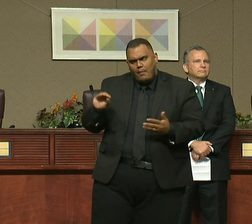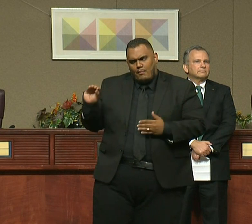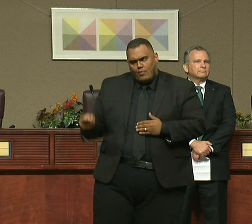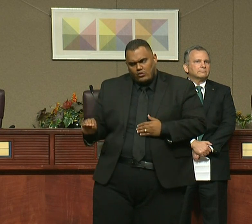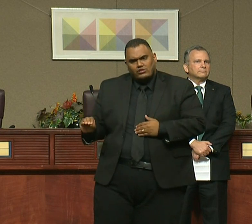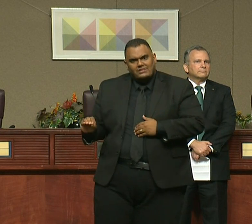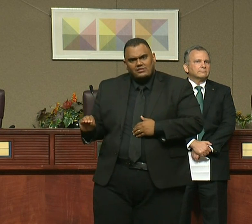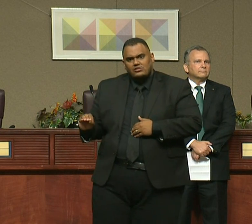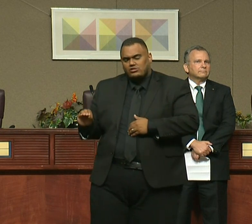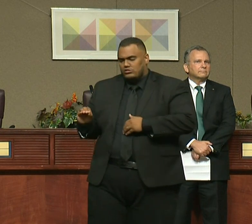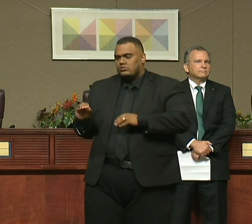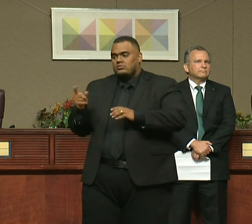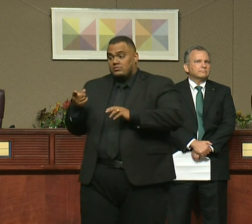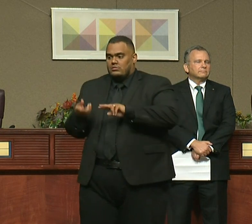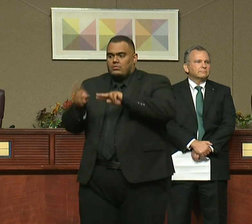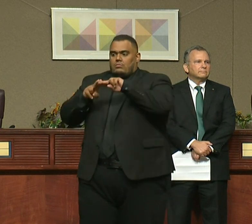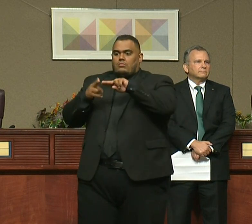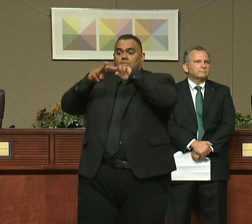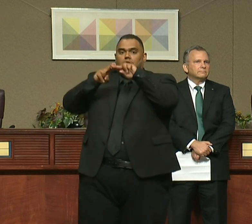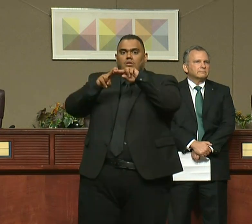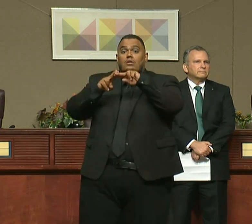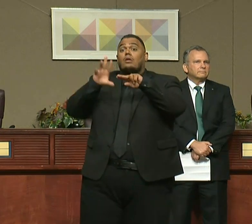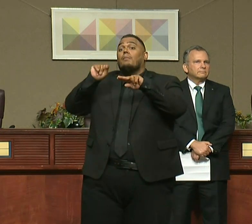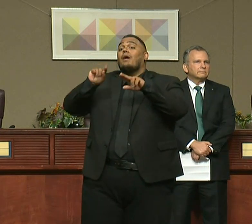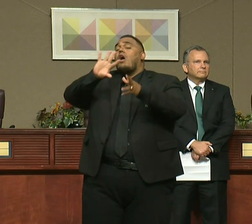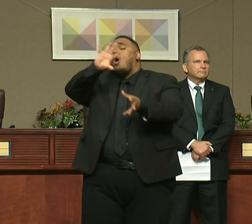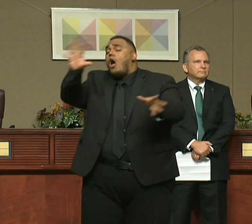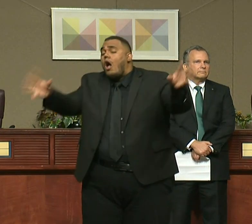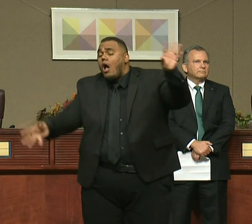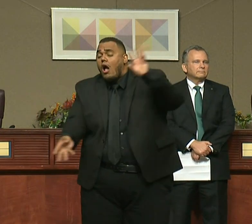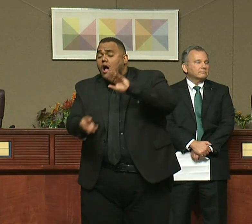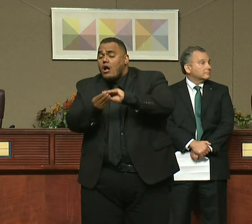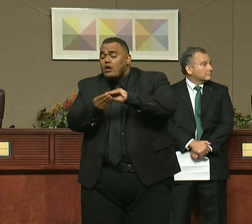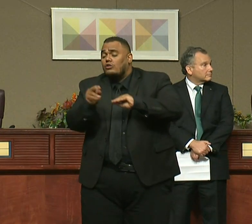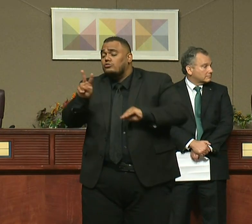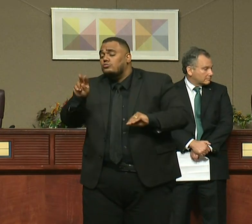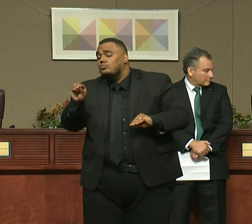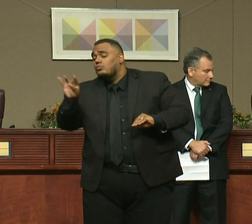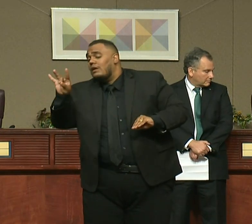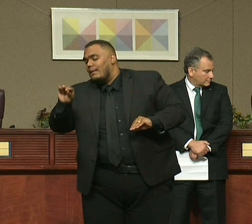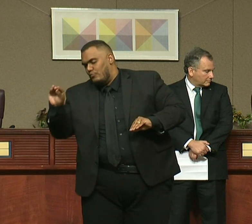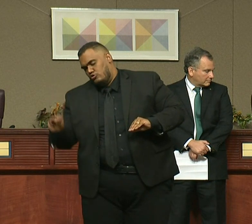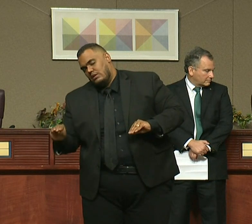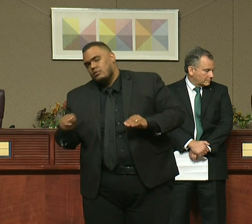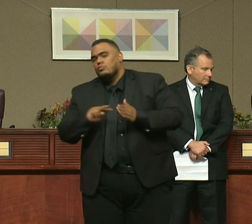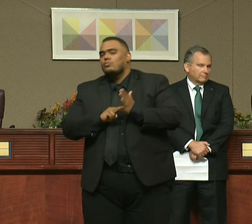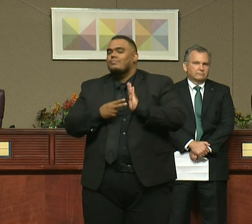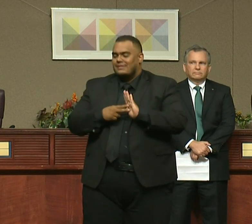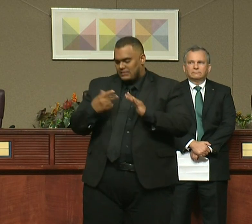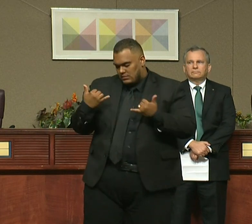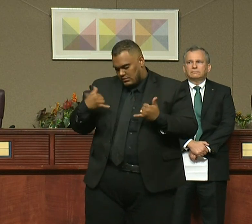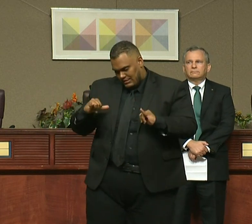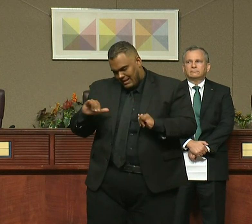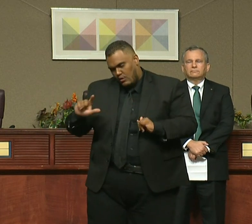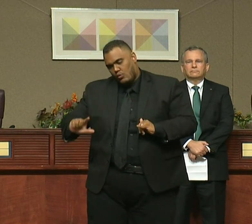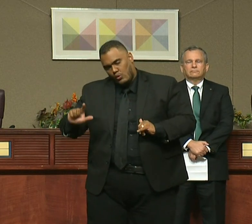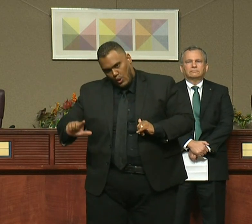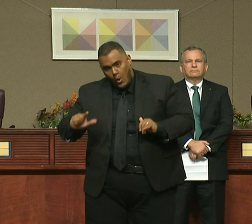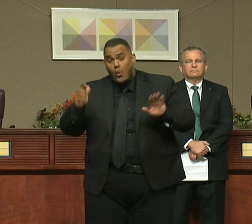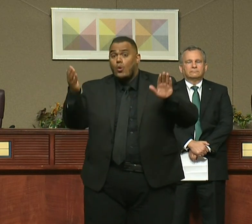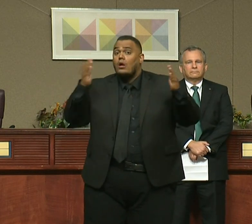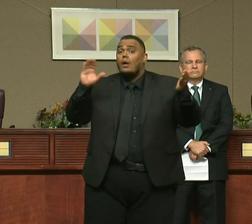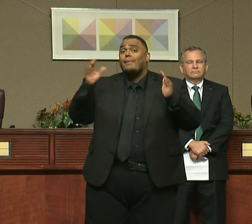is 2.8%, so it's very low. Comparatively speaking to other communities, that is